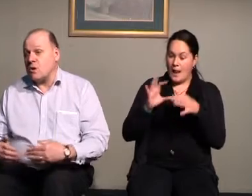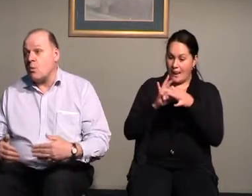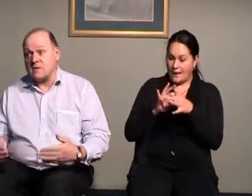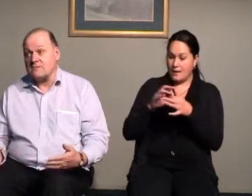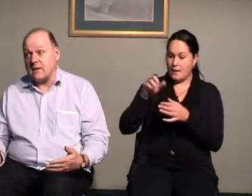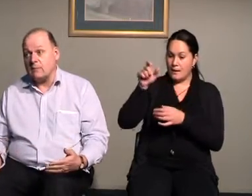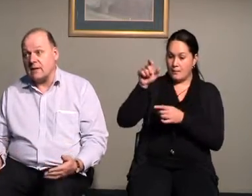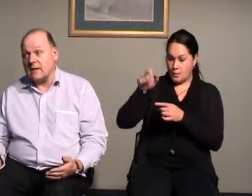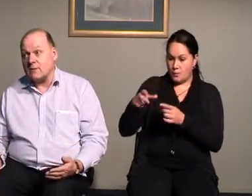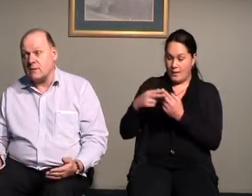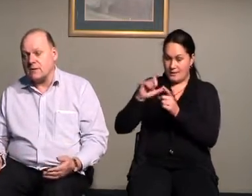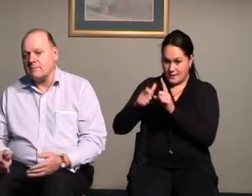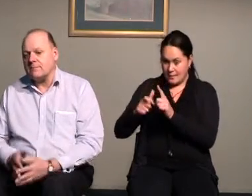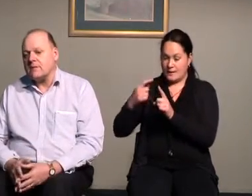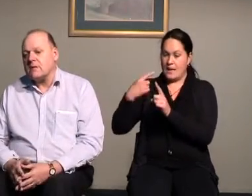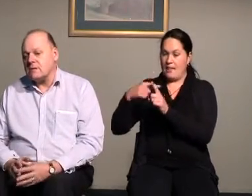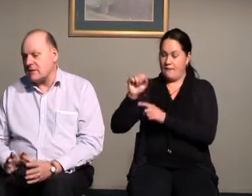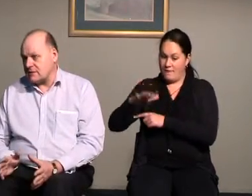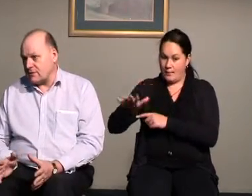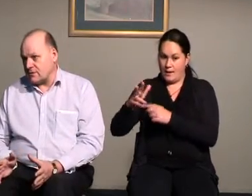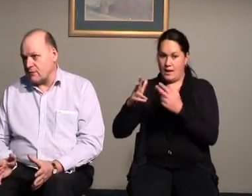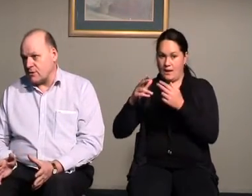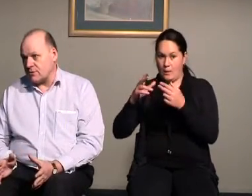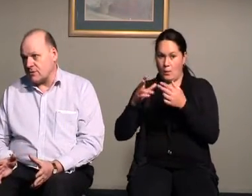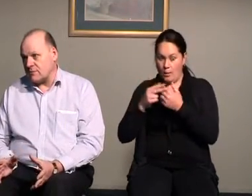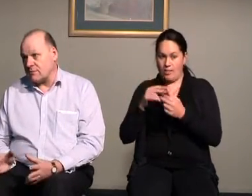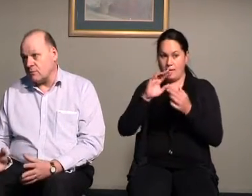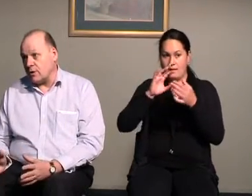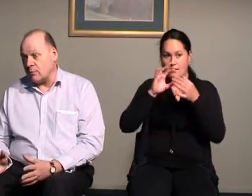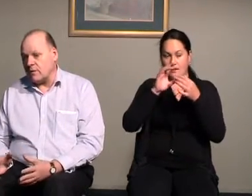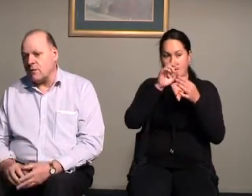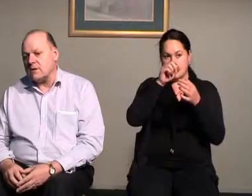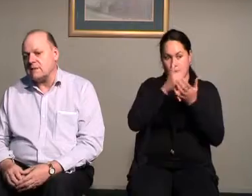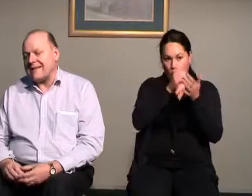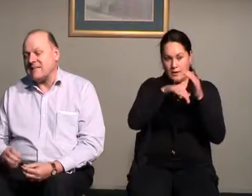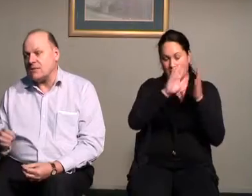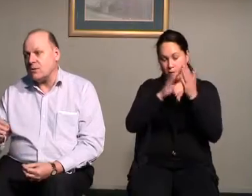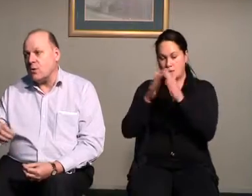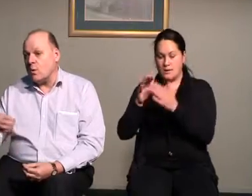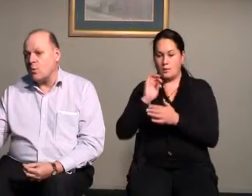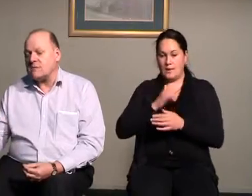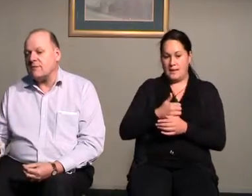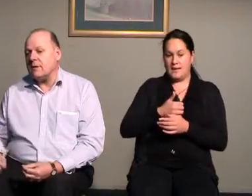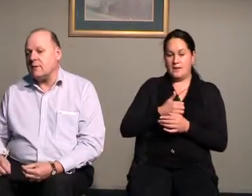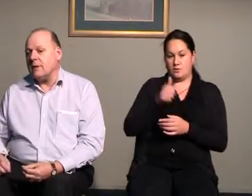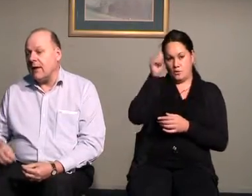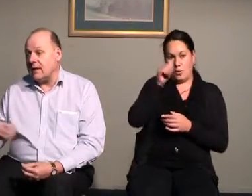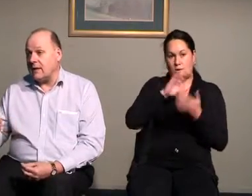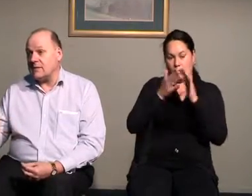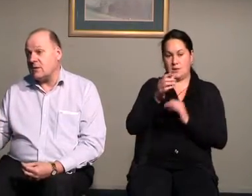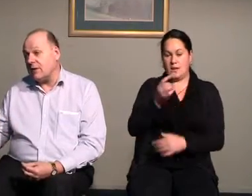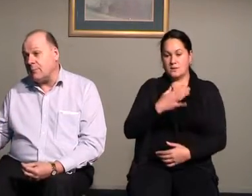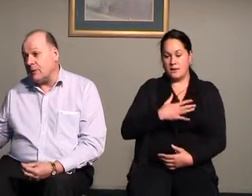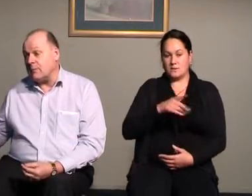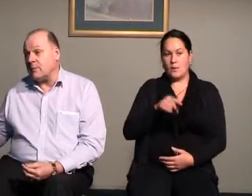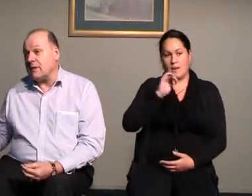have to know what is available in that community. So that's the first approach in terms of working with communities, getting to know what's available and